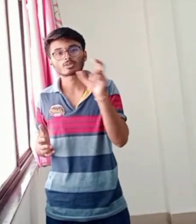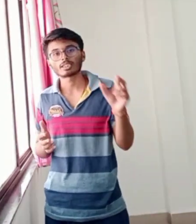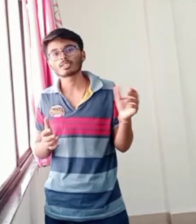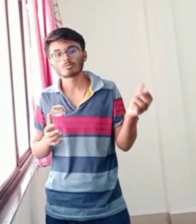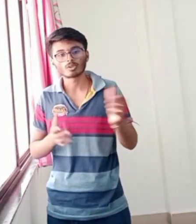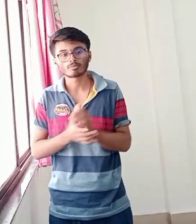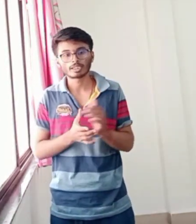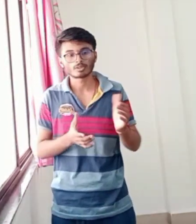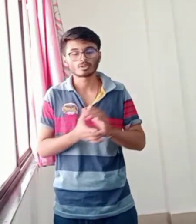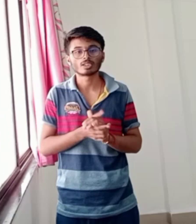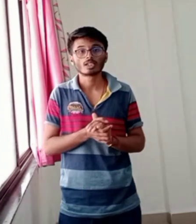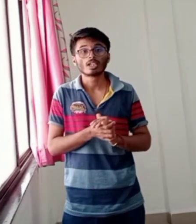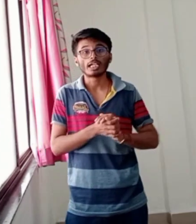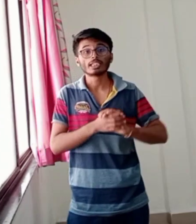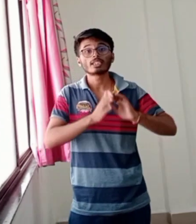Glycosidic bond bind together, and in that